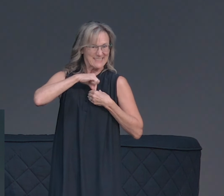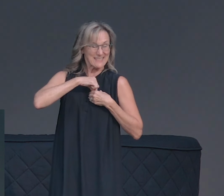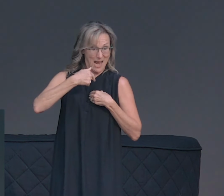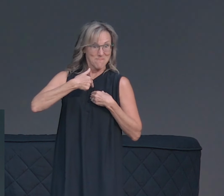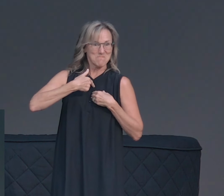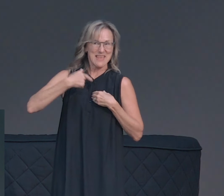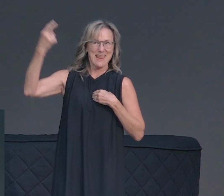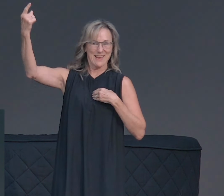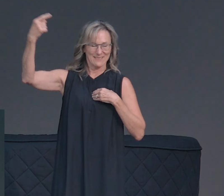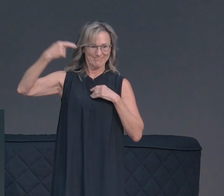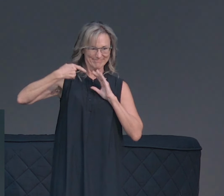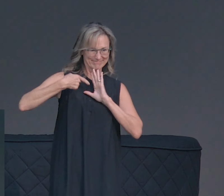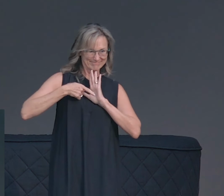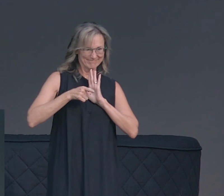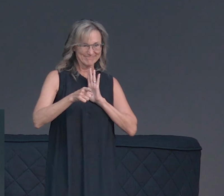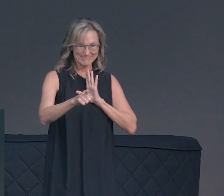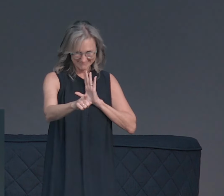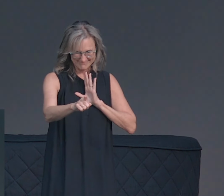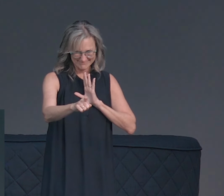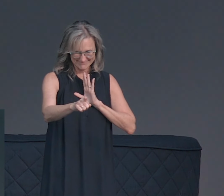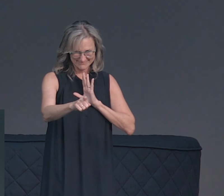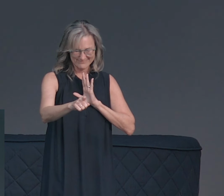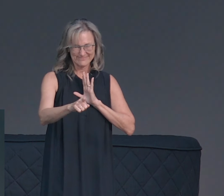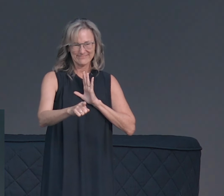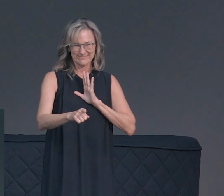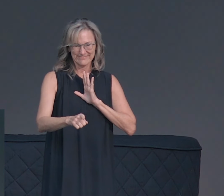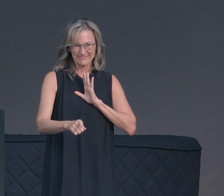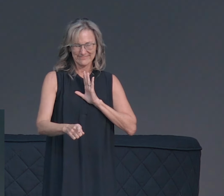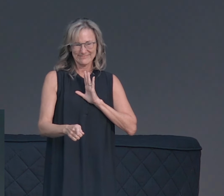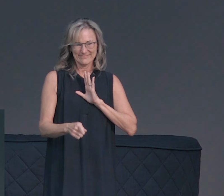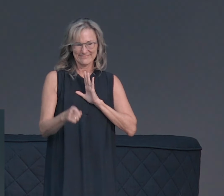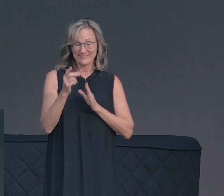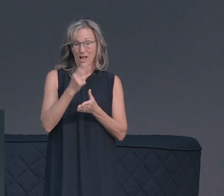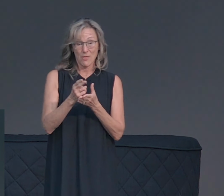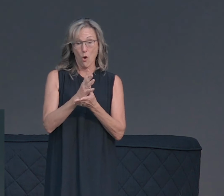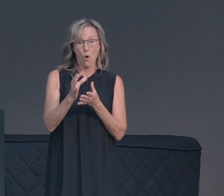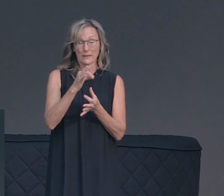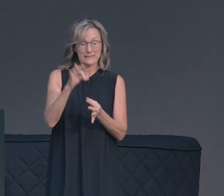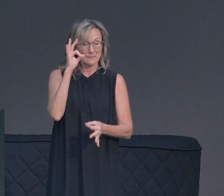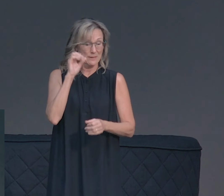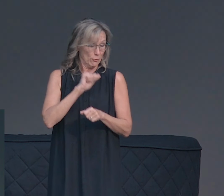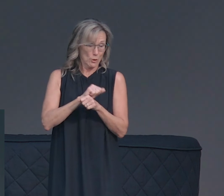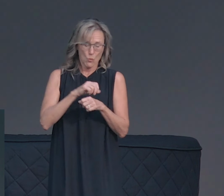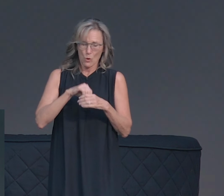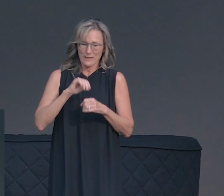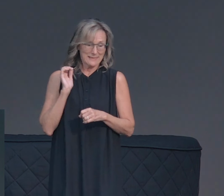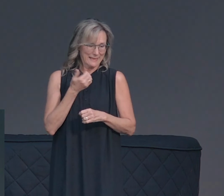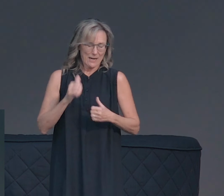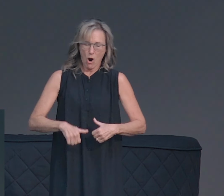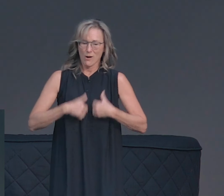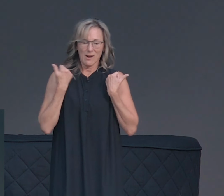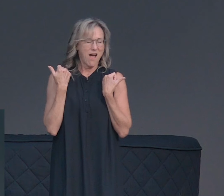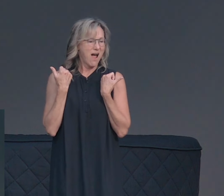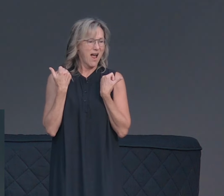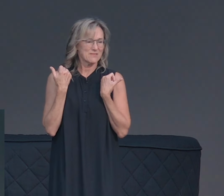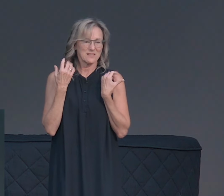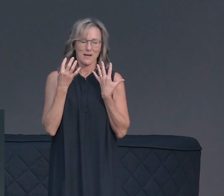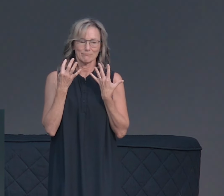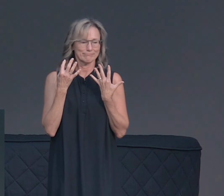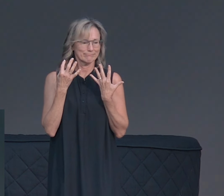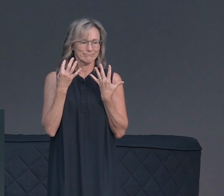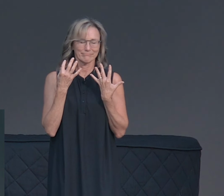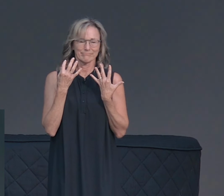In fact, Galatians lists the product of the Holy Spirit working in our lives. If you go read that list, it doesn't look